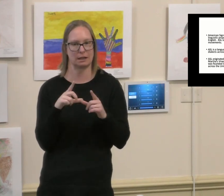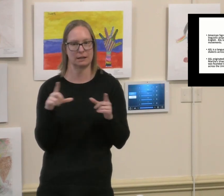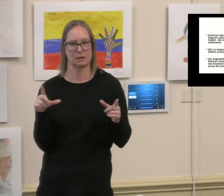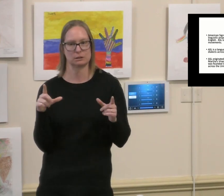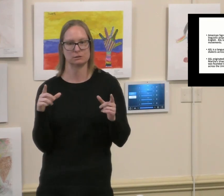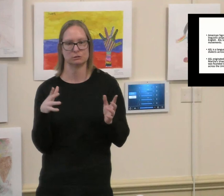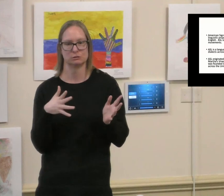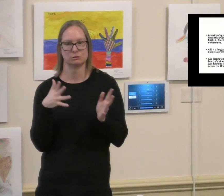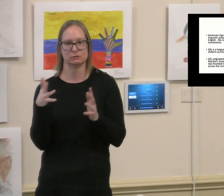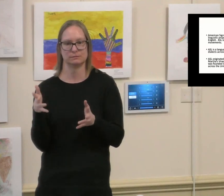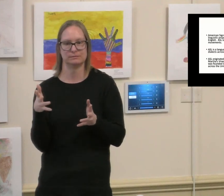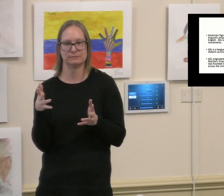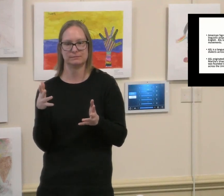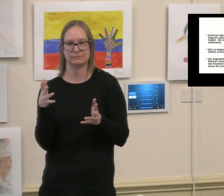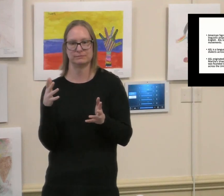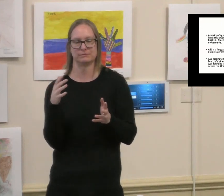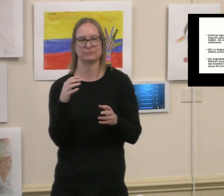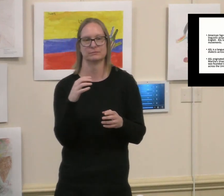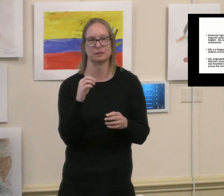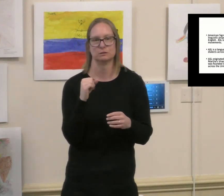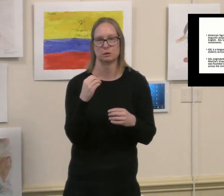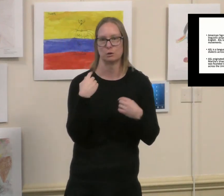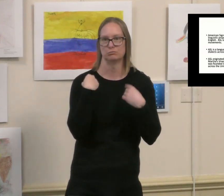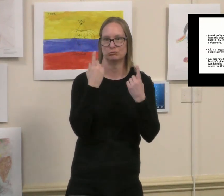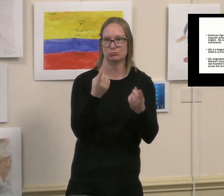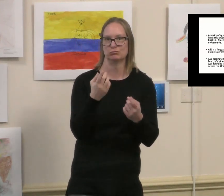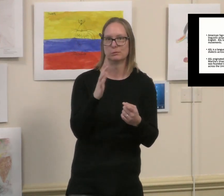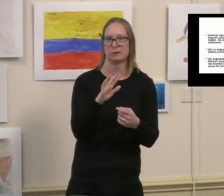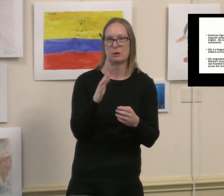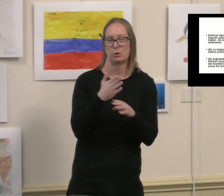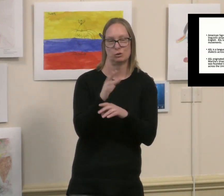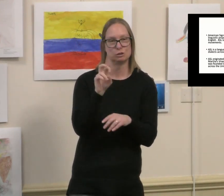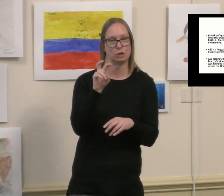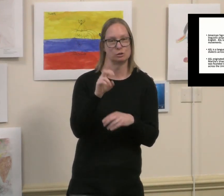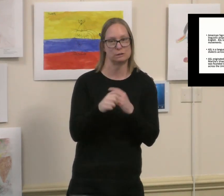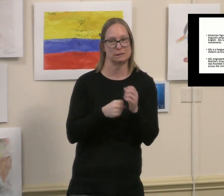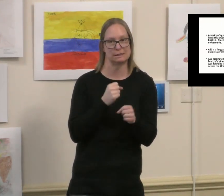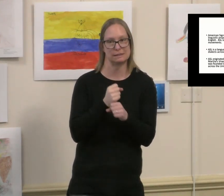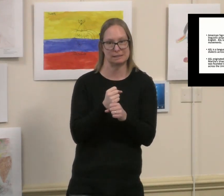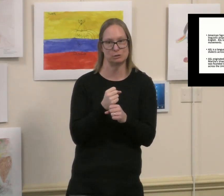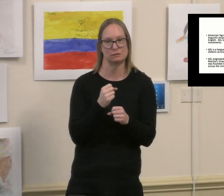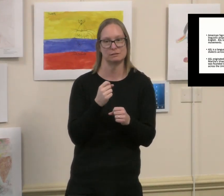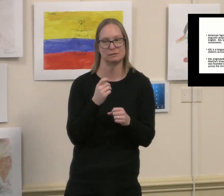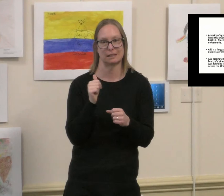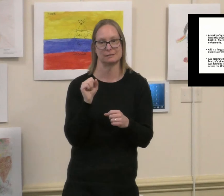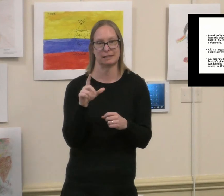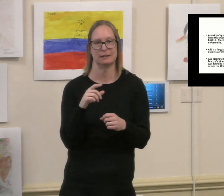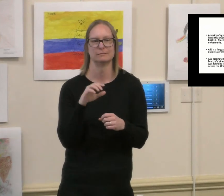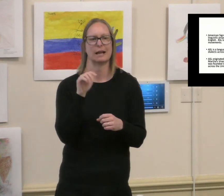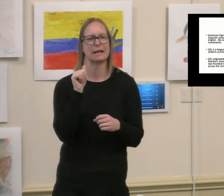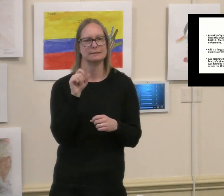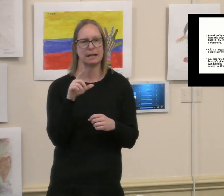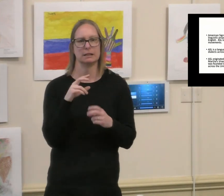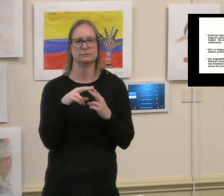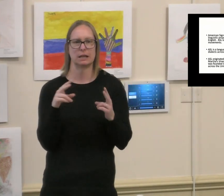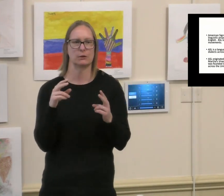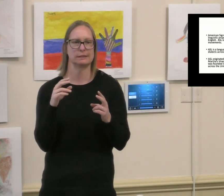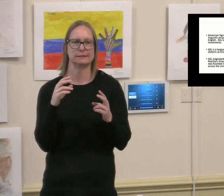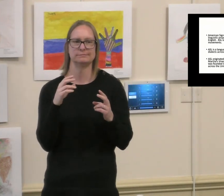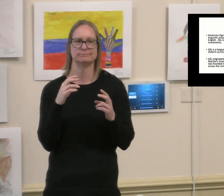And combined with other groups, other populations, that became American Sign Language over the